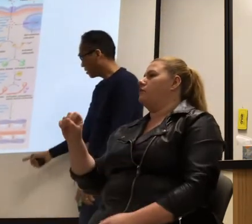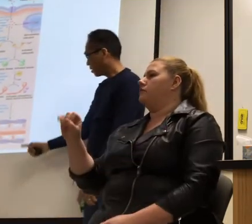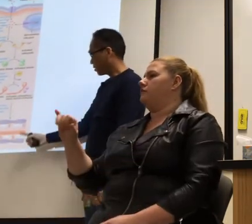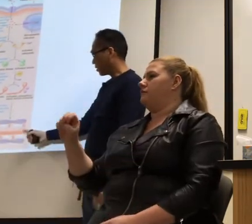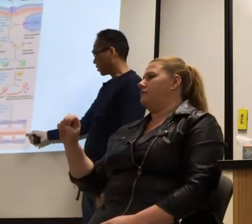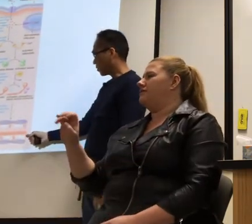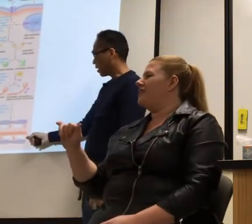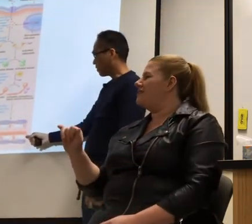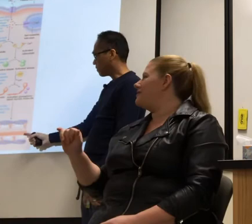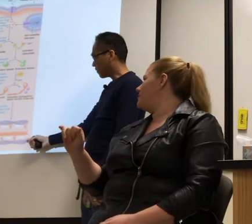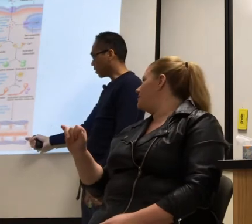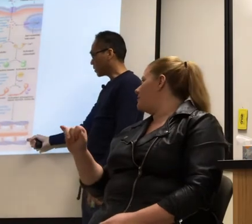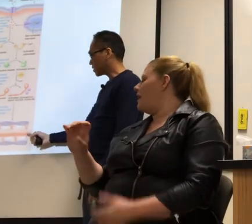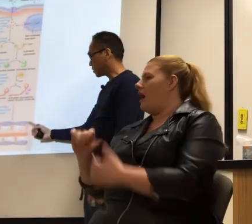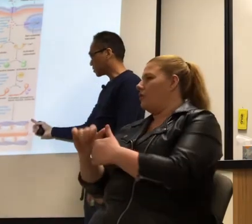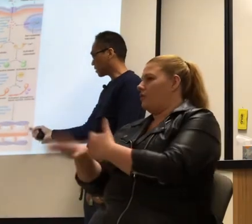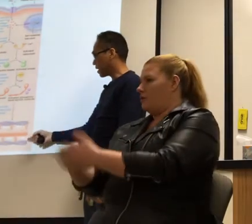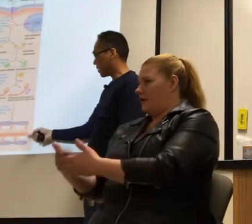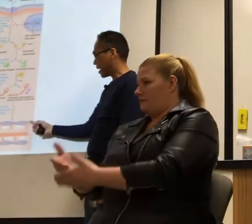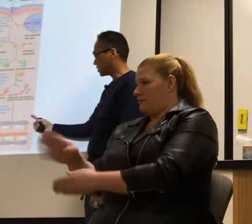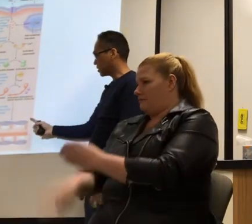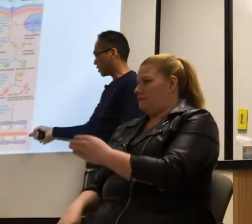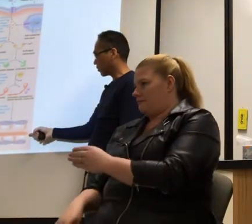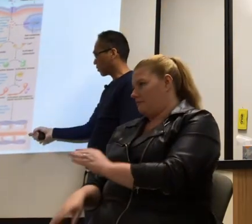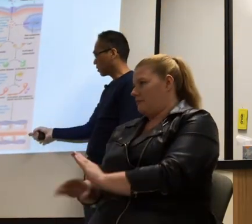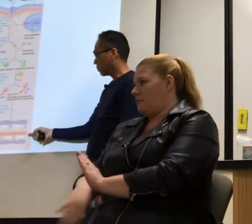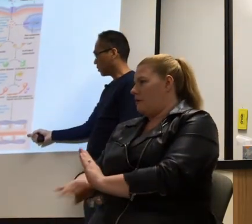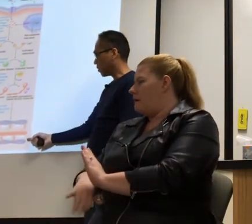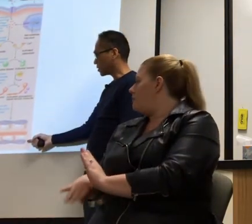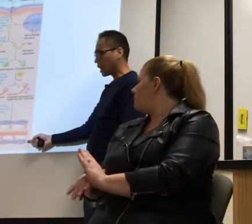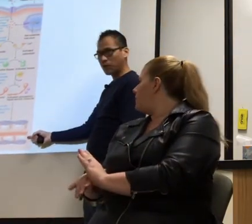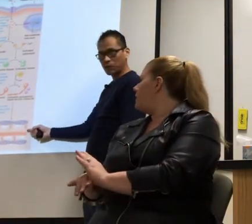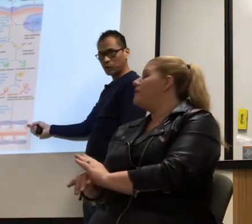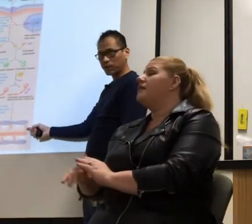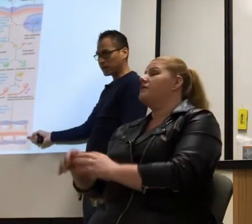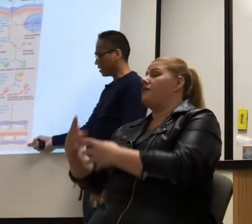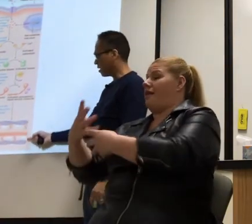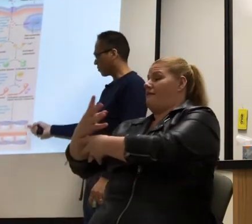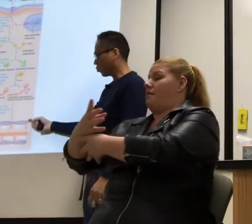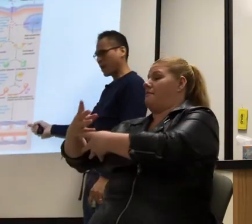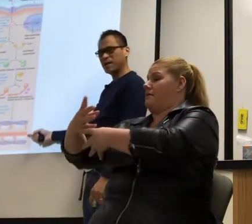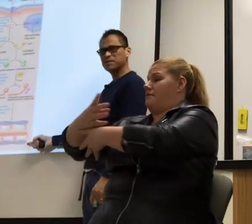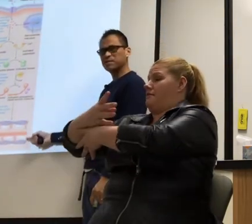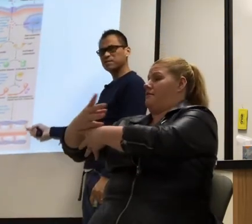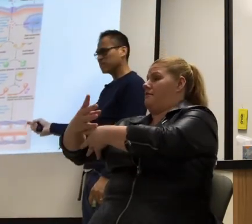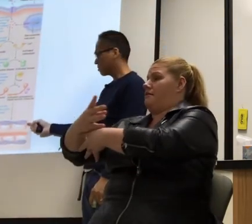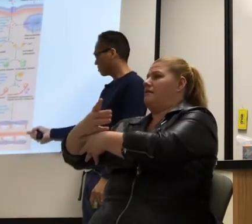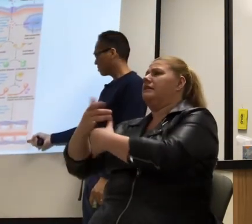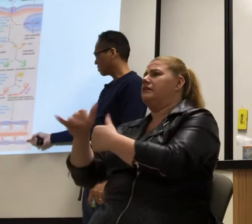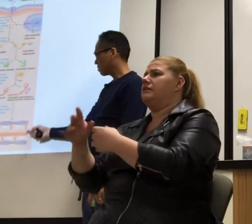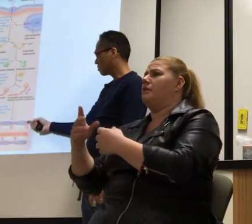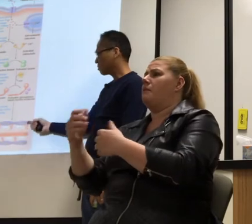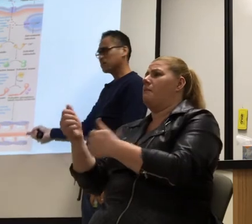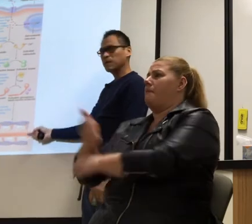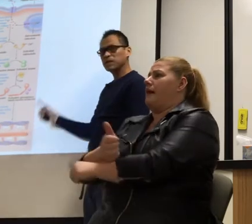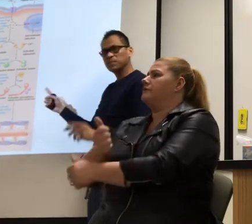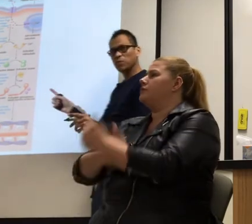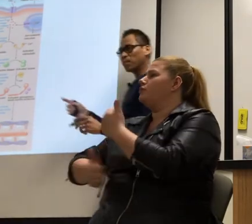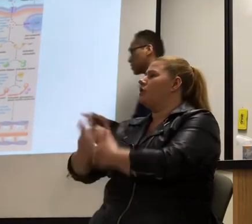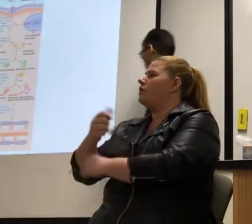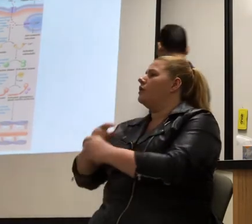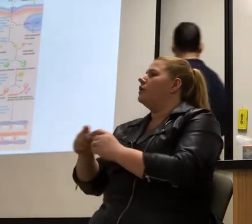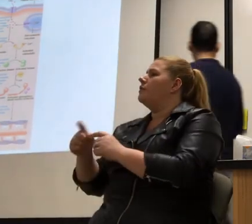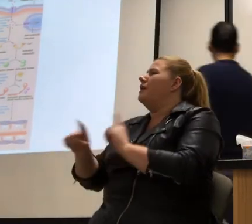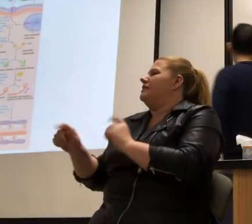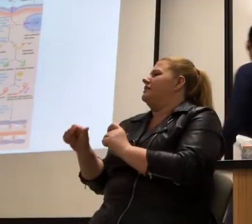get to here. The filaments still slide past each other, but notice how they're doing it in different ways. In